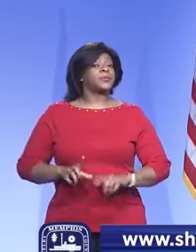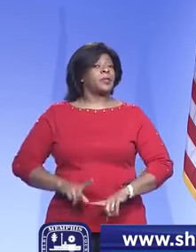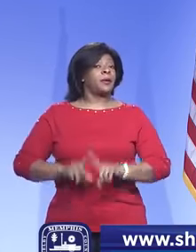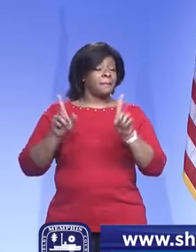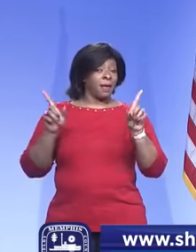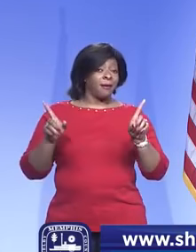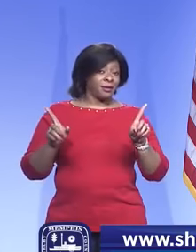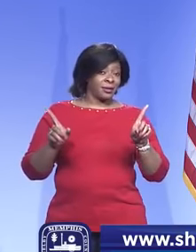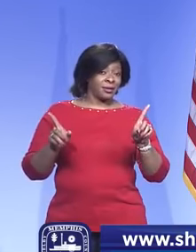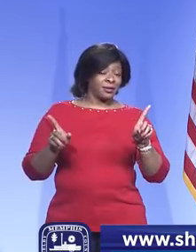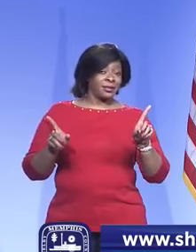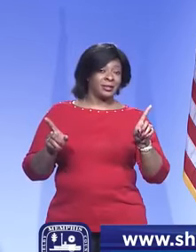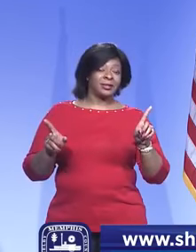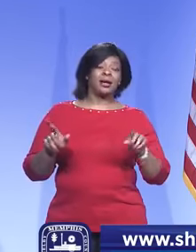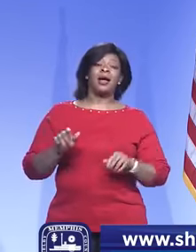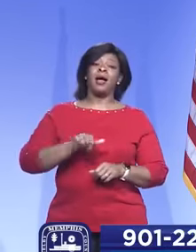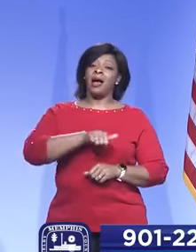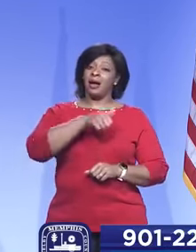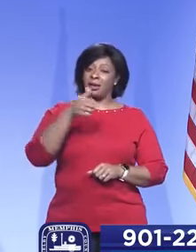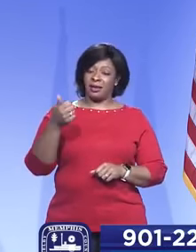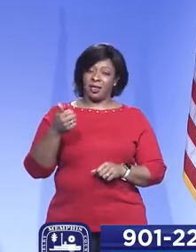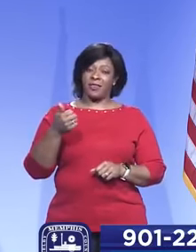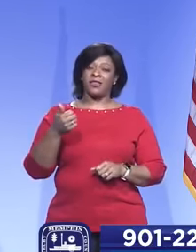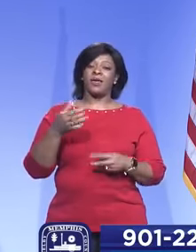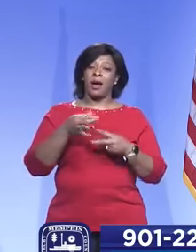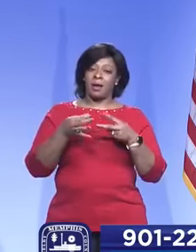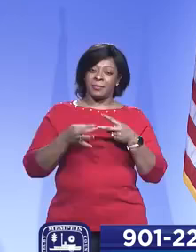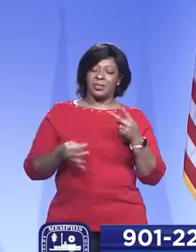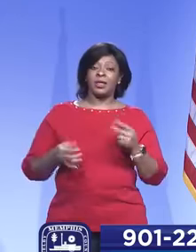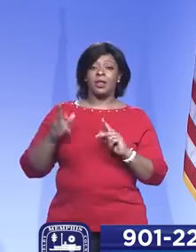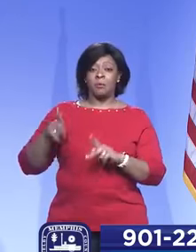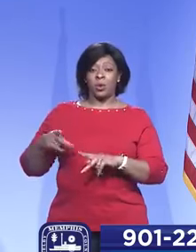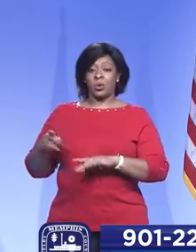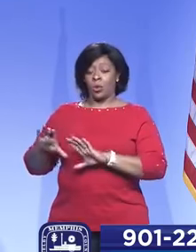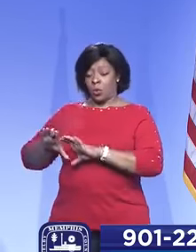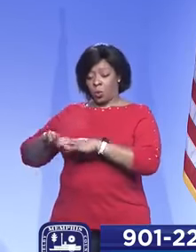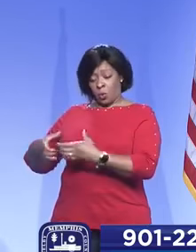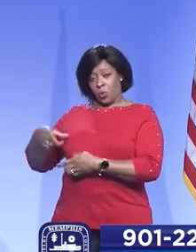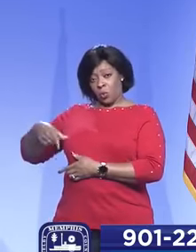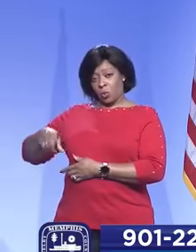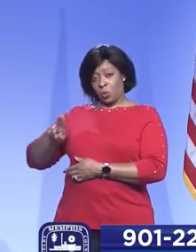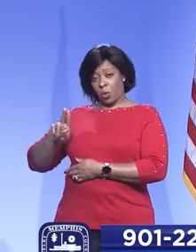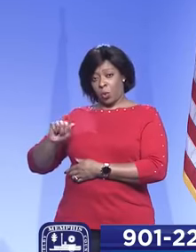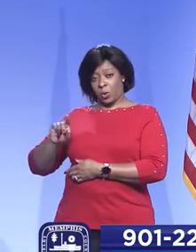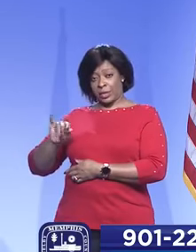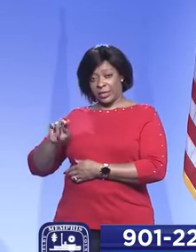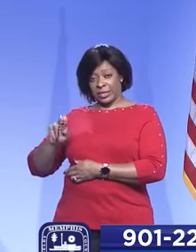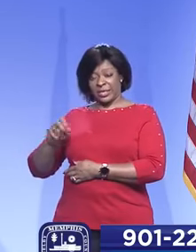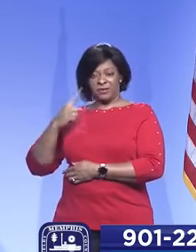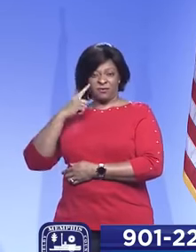However, there's another alternative. If a person's in quarantine for